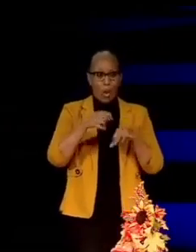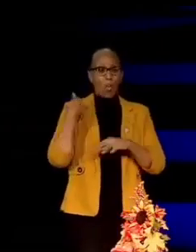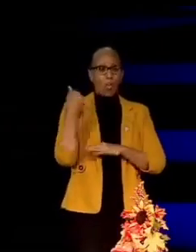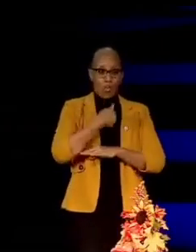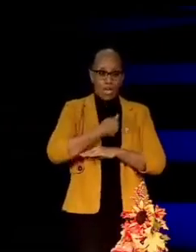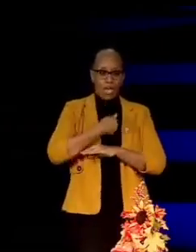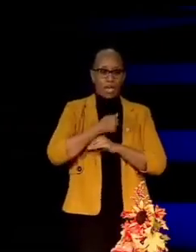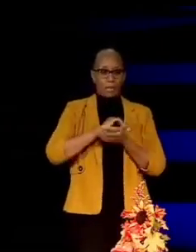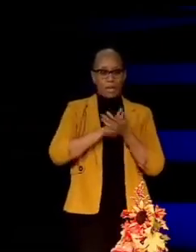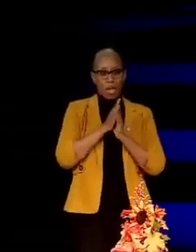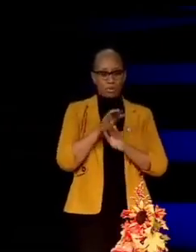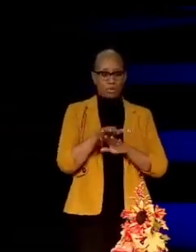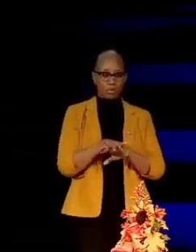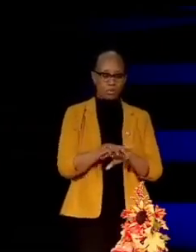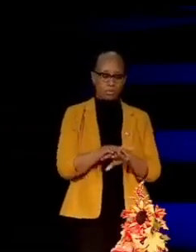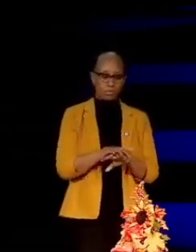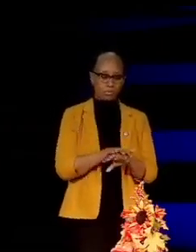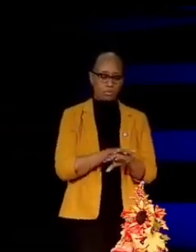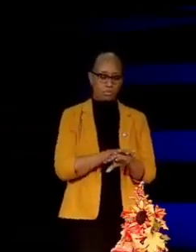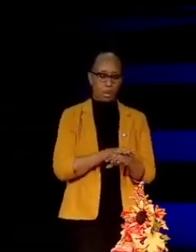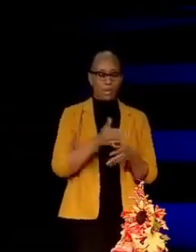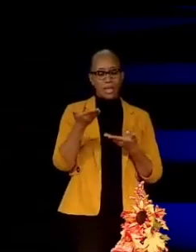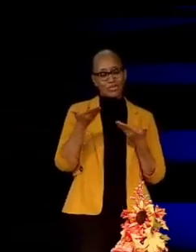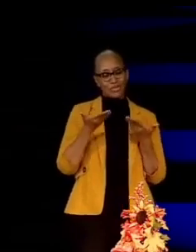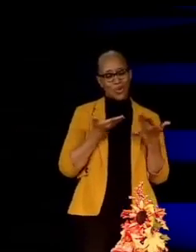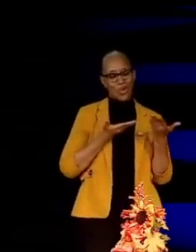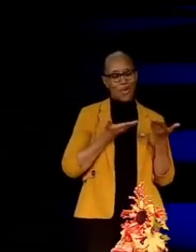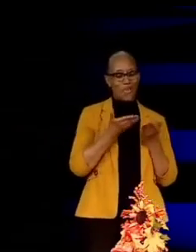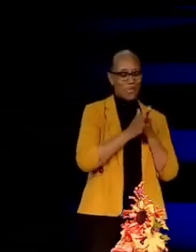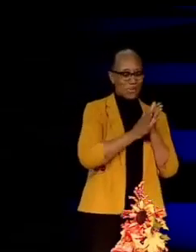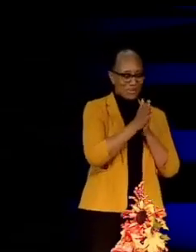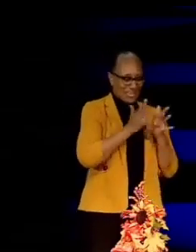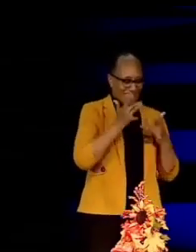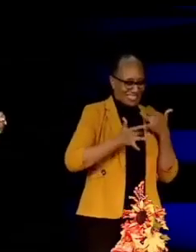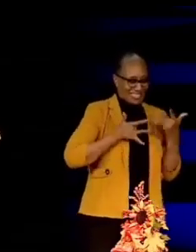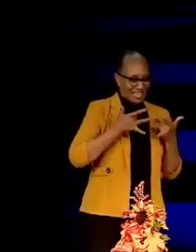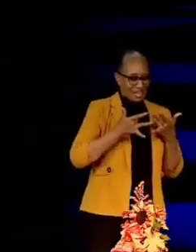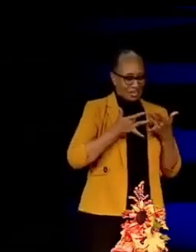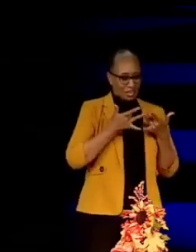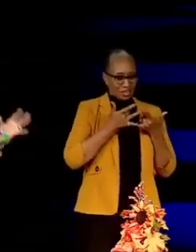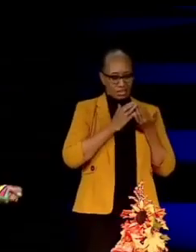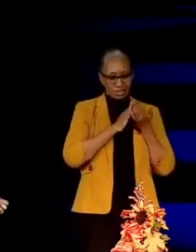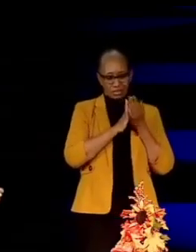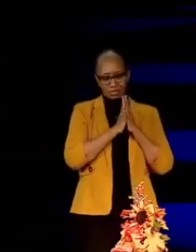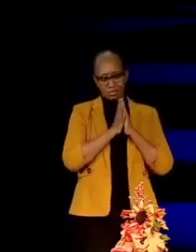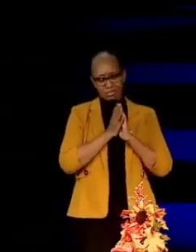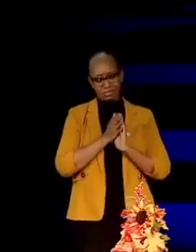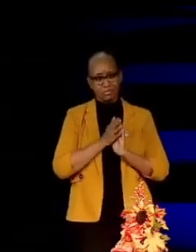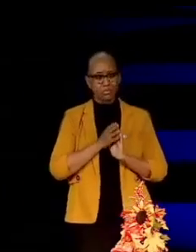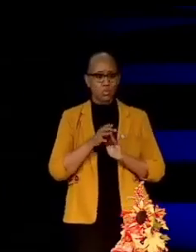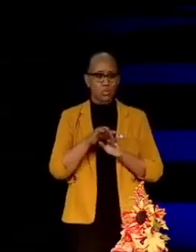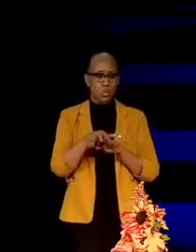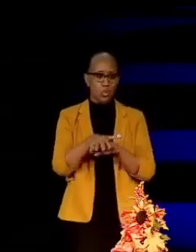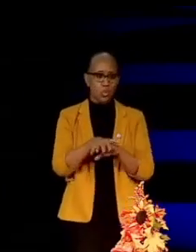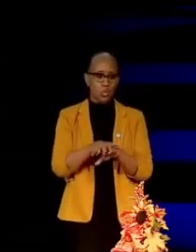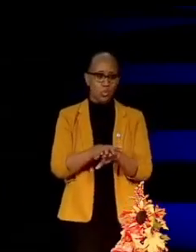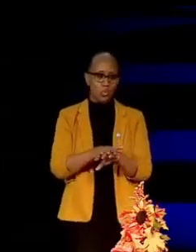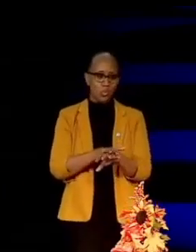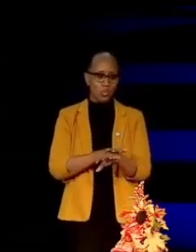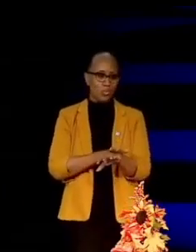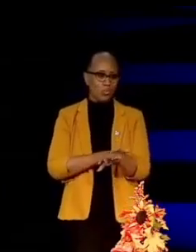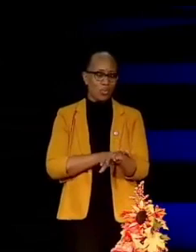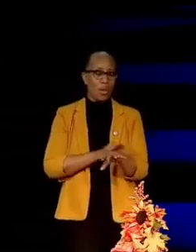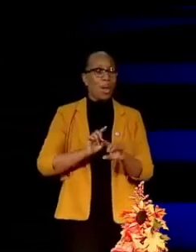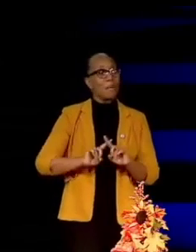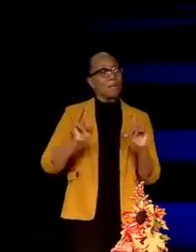down. Y'all ain't saying nothing. We've slowed down. But